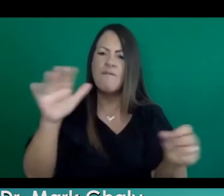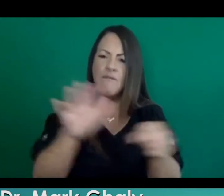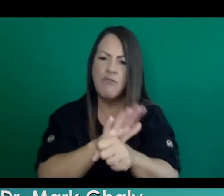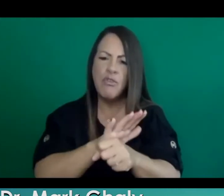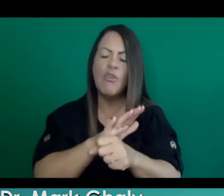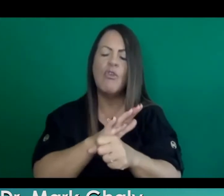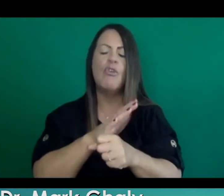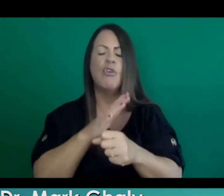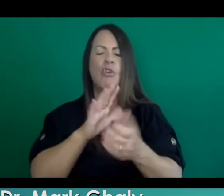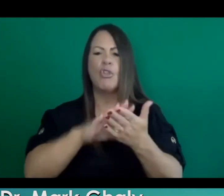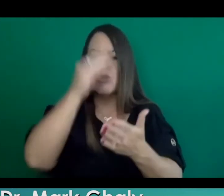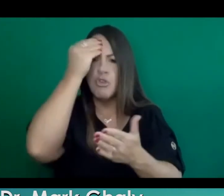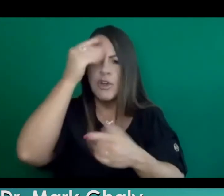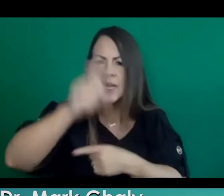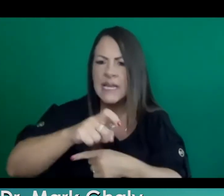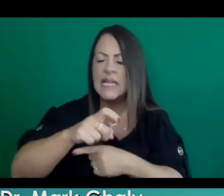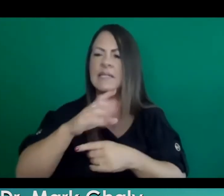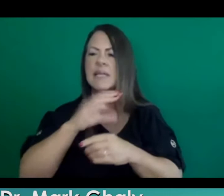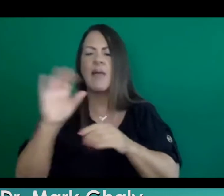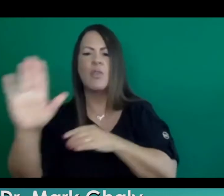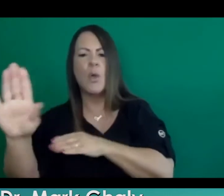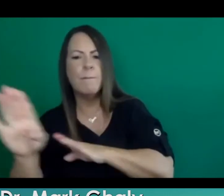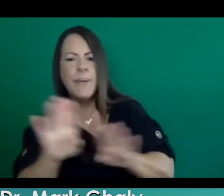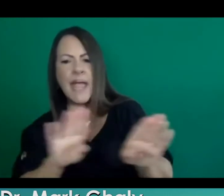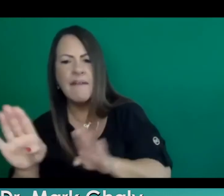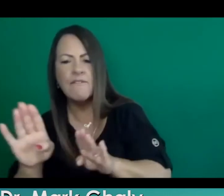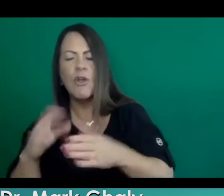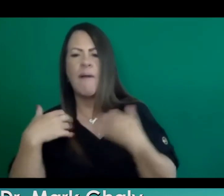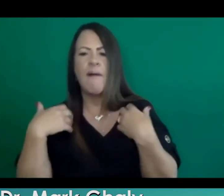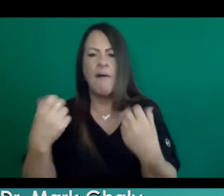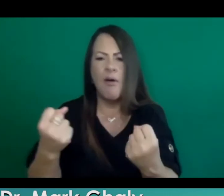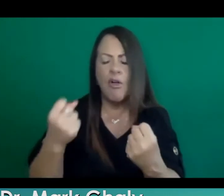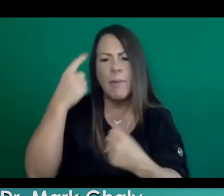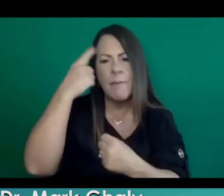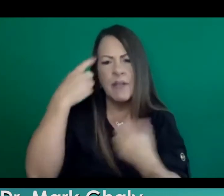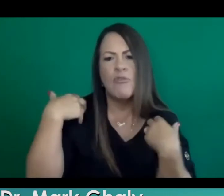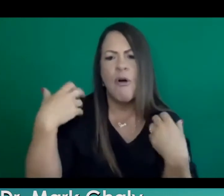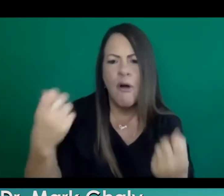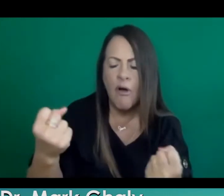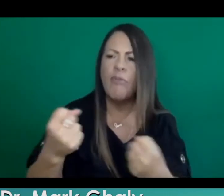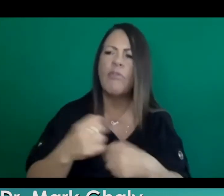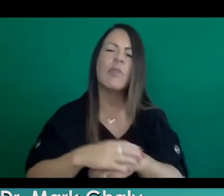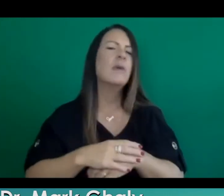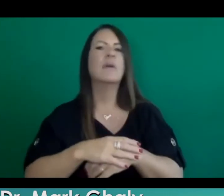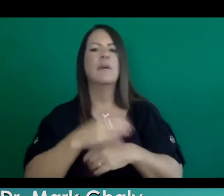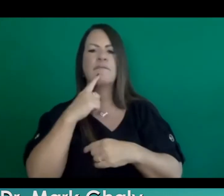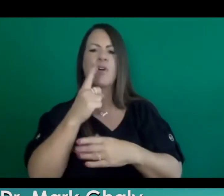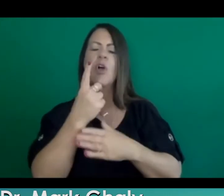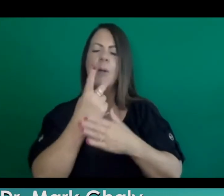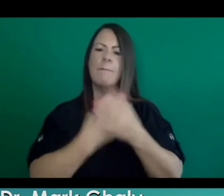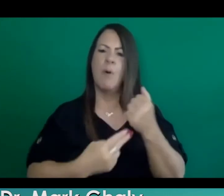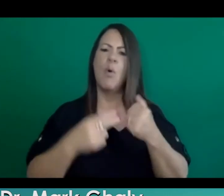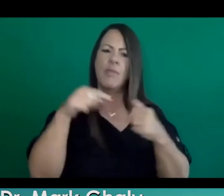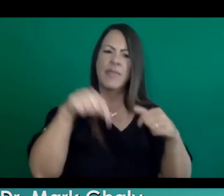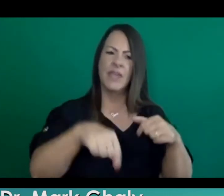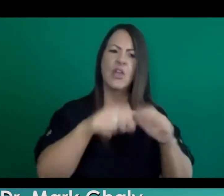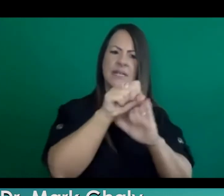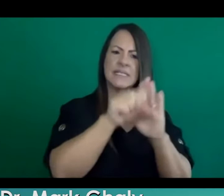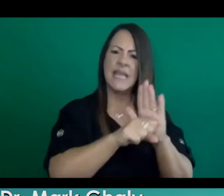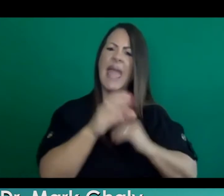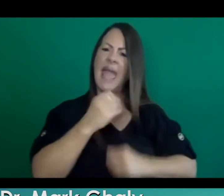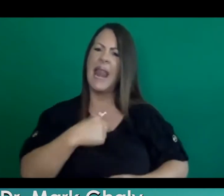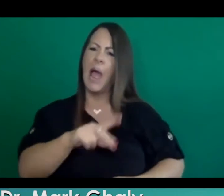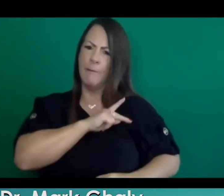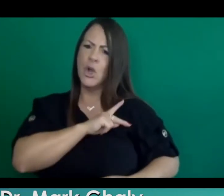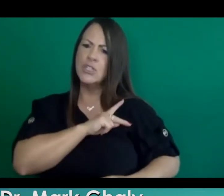health needs, is not only a priority of the state, but a personal priority of mine and a very important one